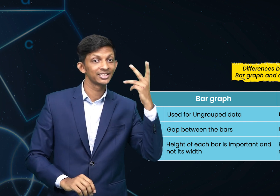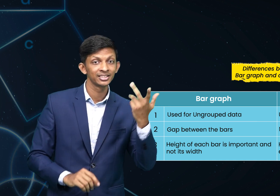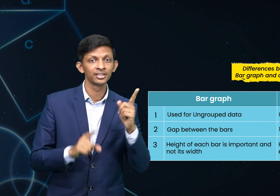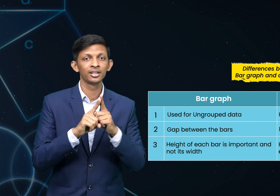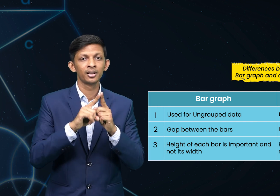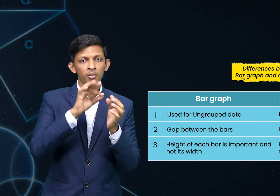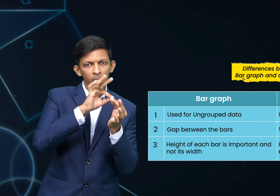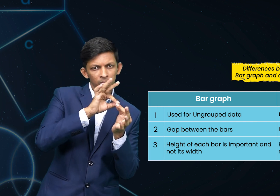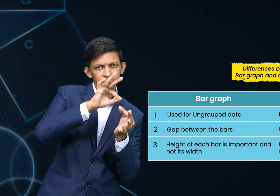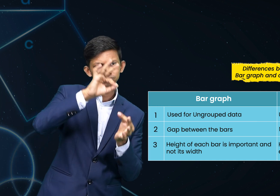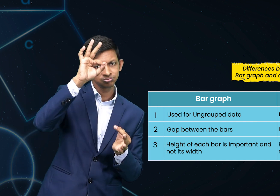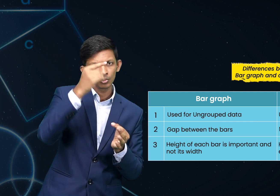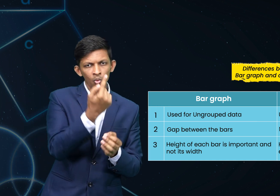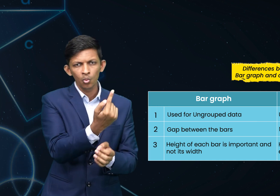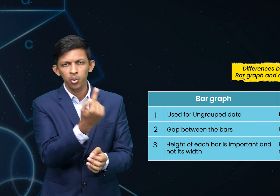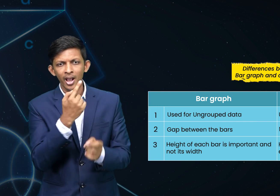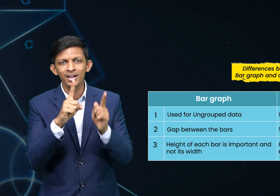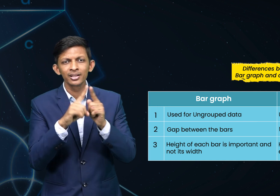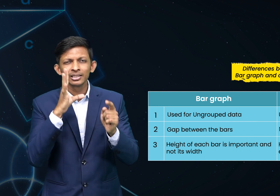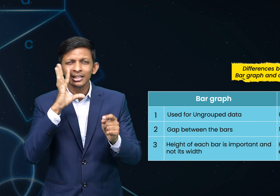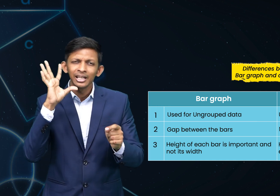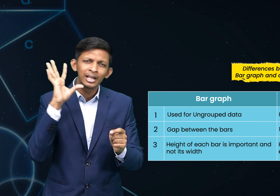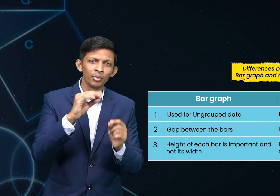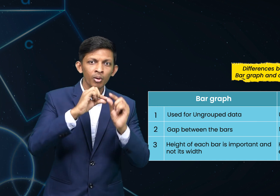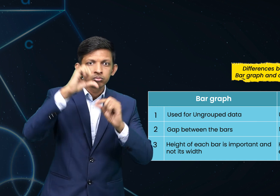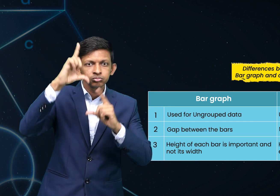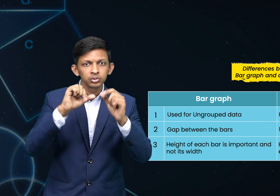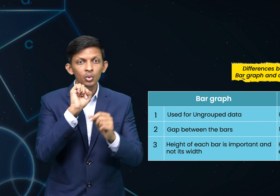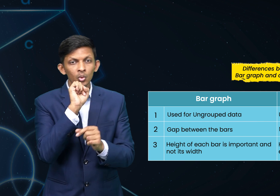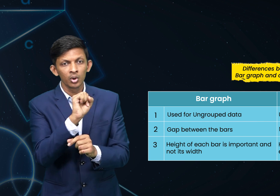Height of each bar is important and not its width.